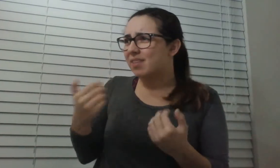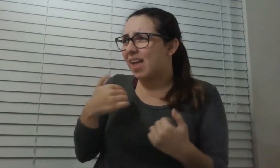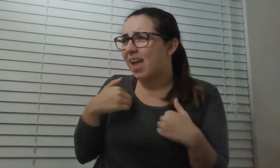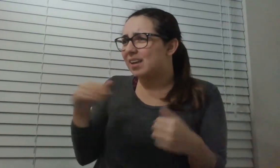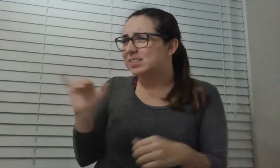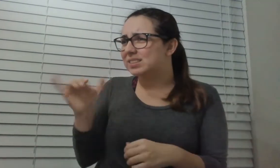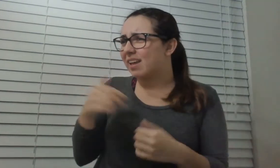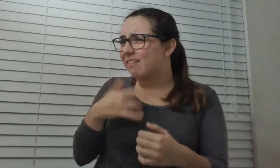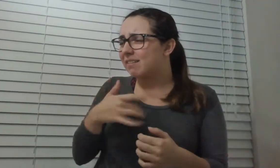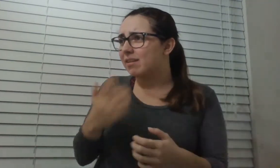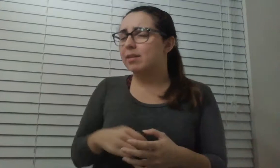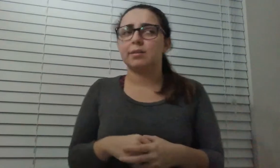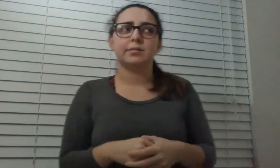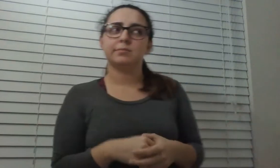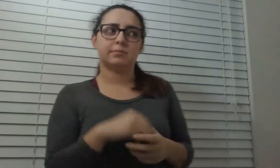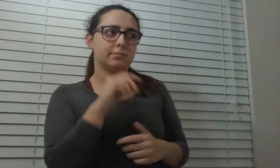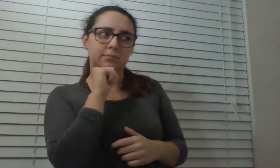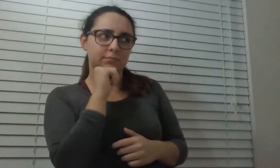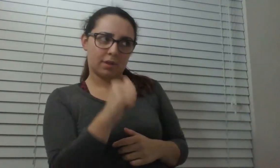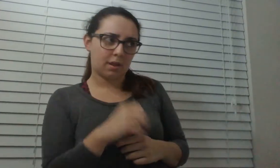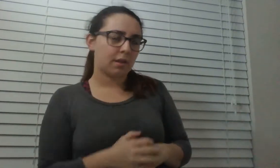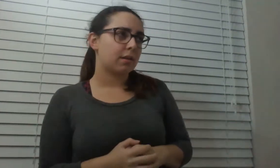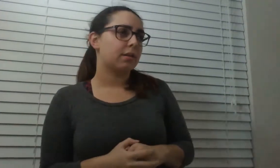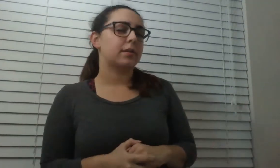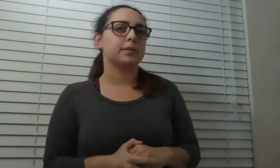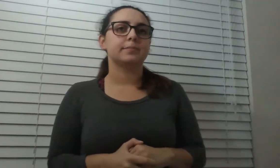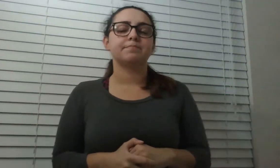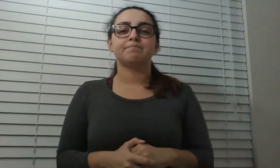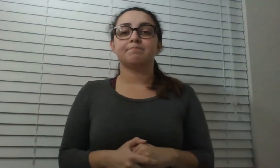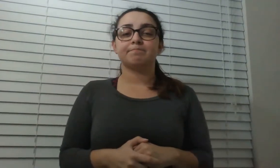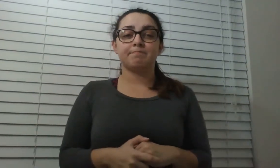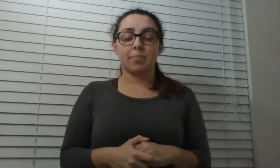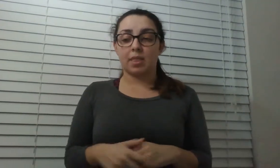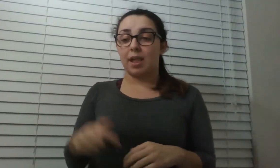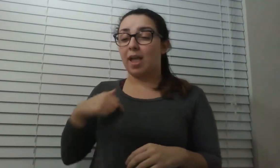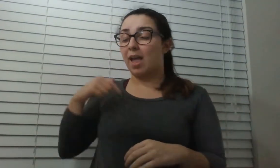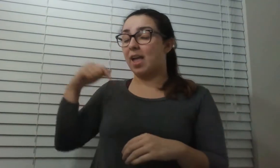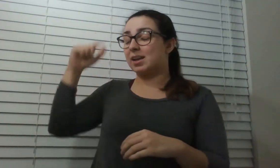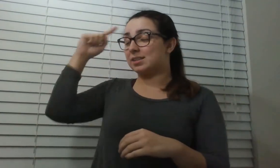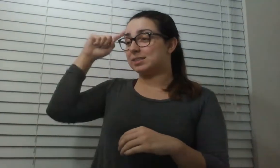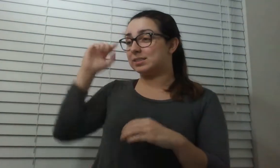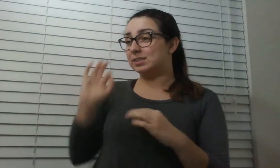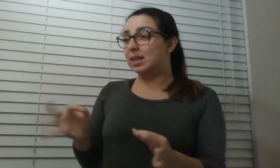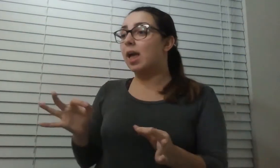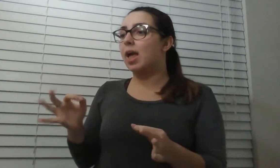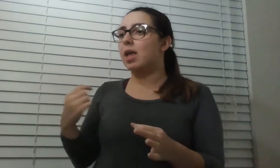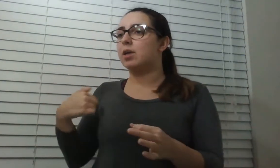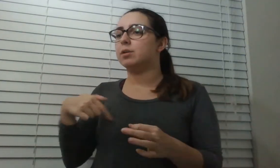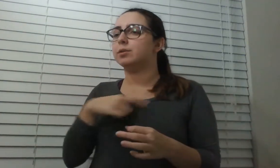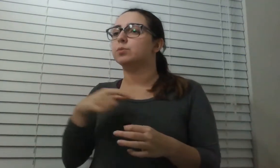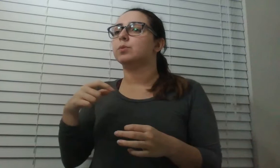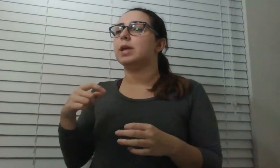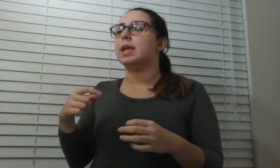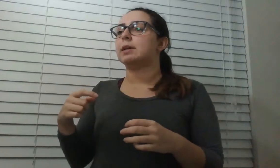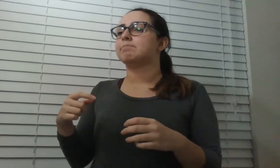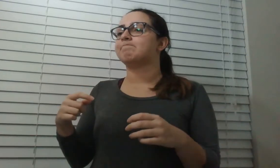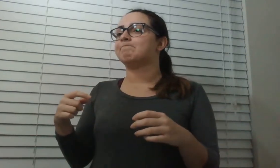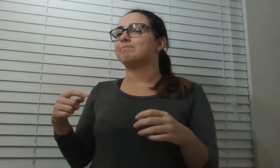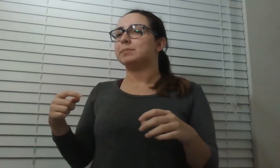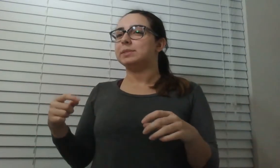our topic today, I decided that we're going to settle this argument once and for all. I took Tamar to the Explorers Club right here in